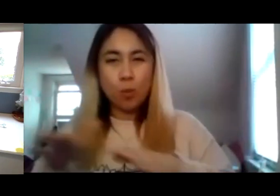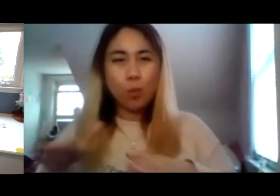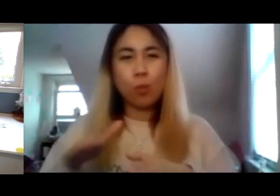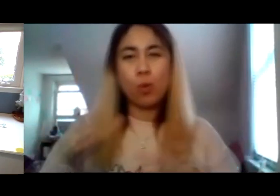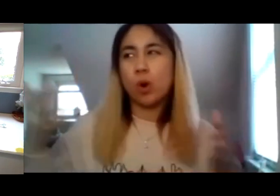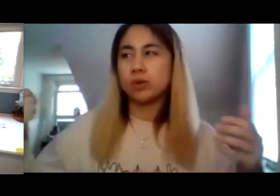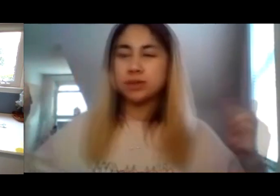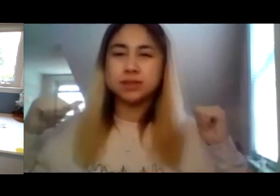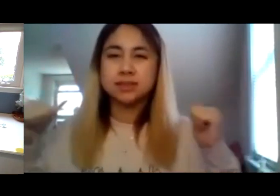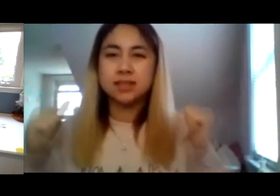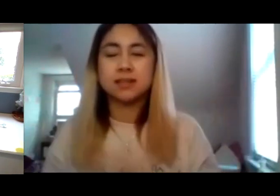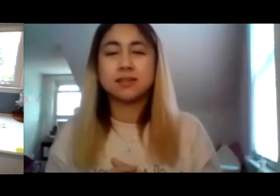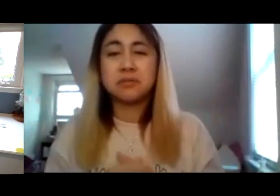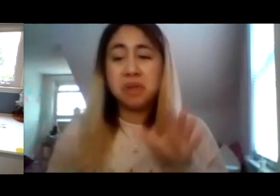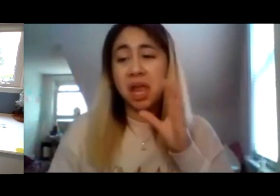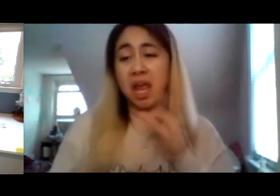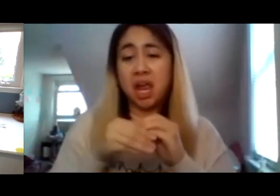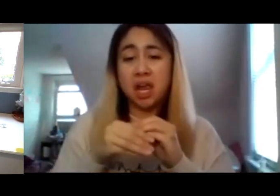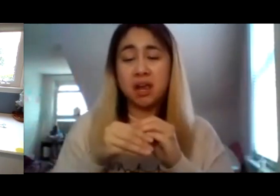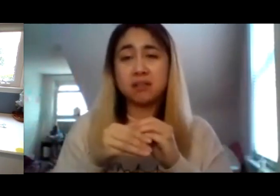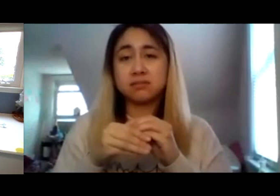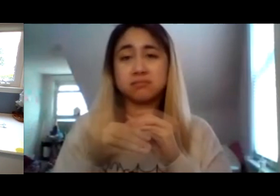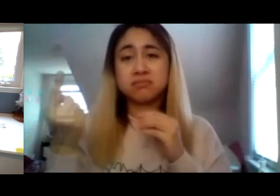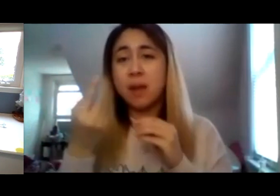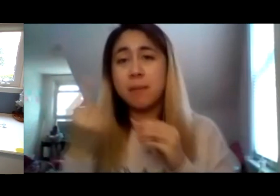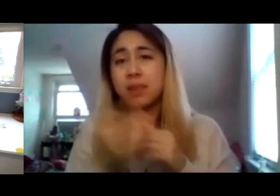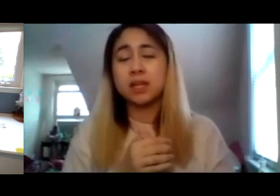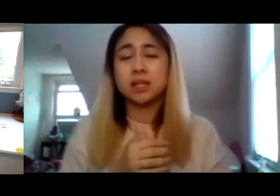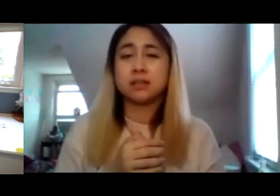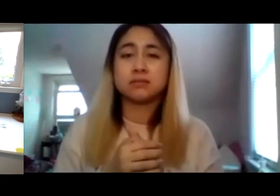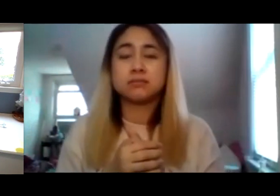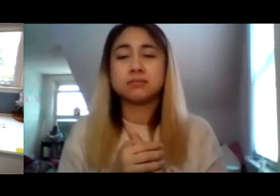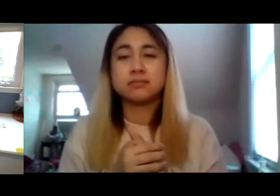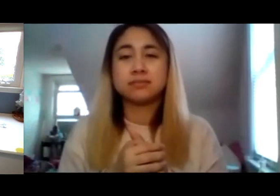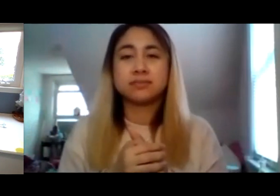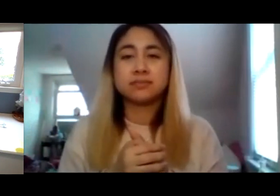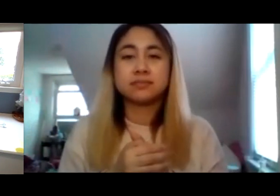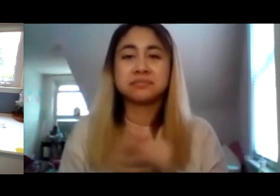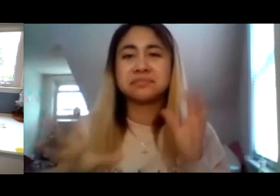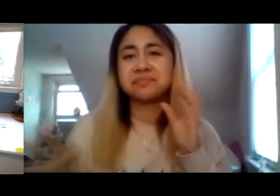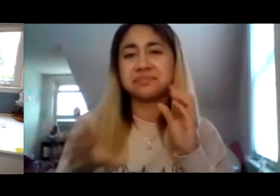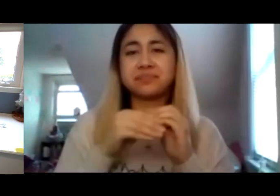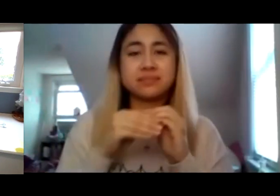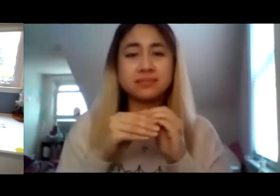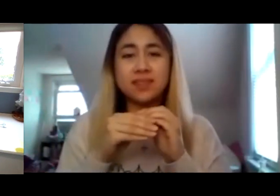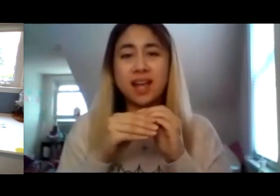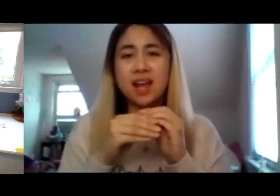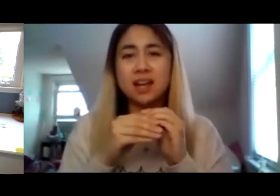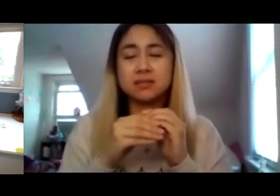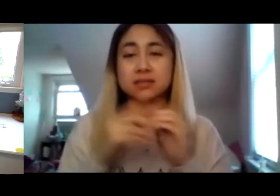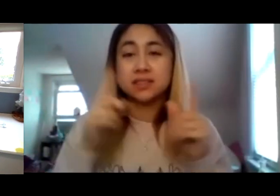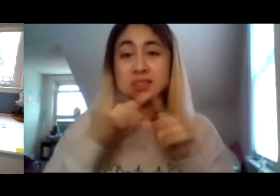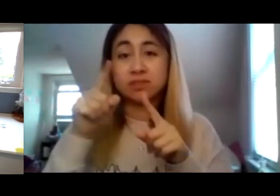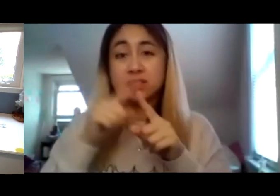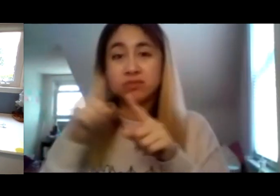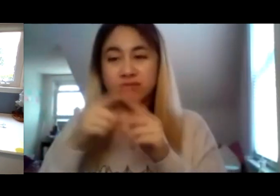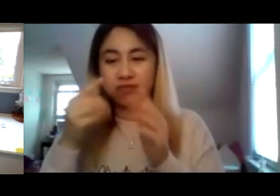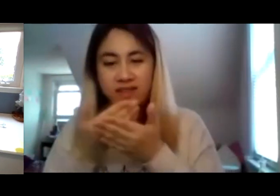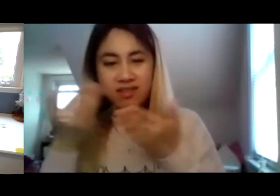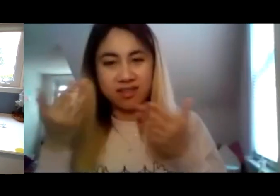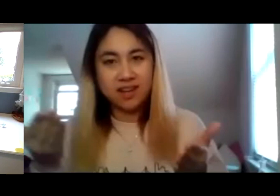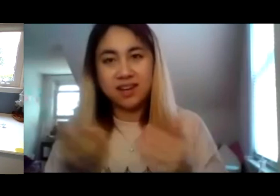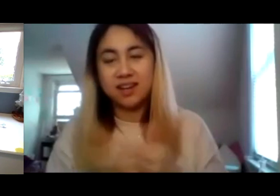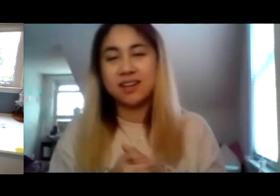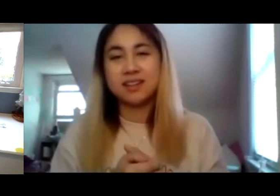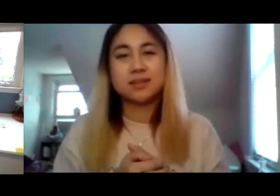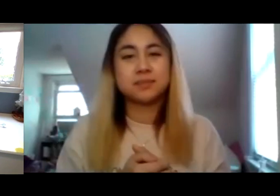step to jump or to spin. We can always add a multitasking thinking by doing a